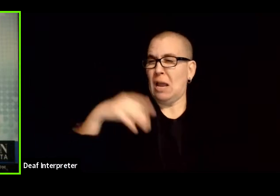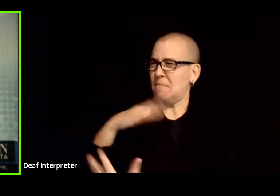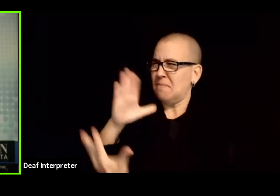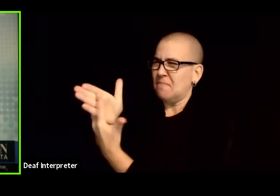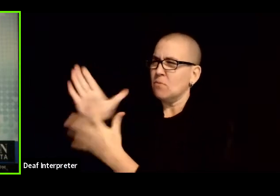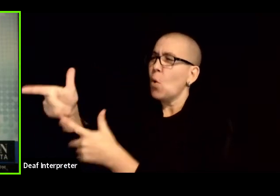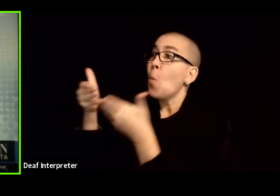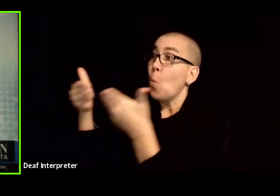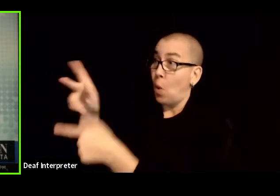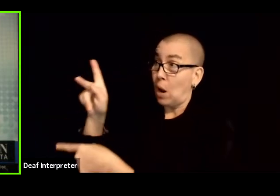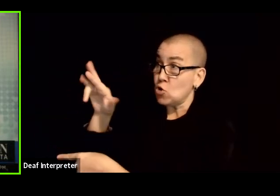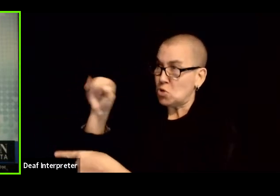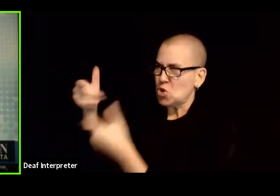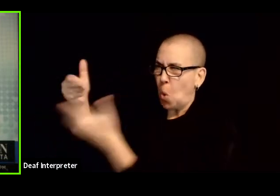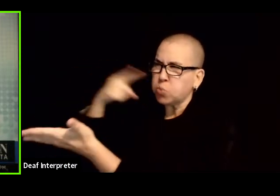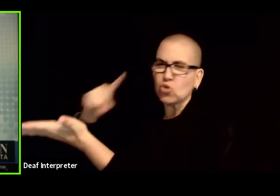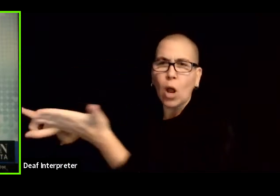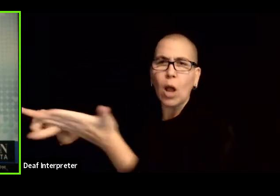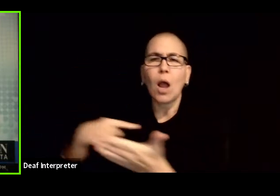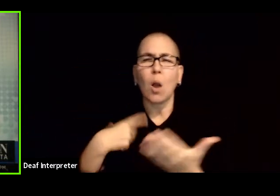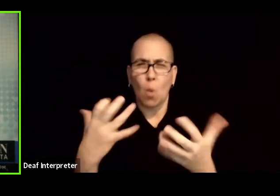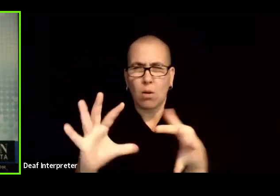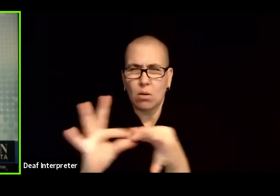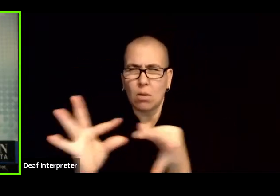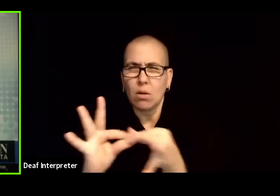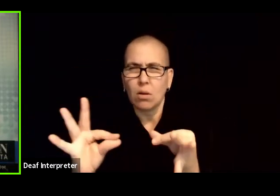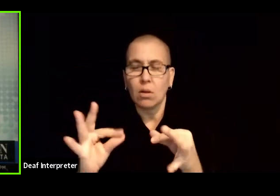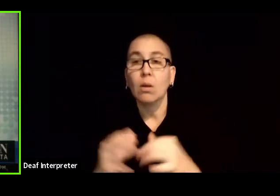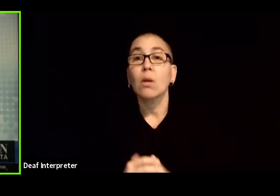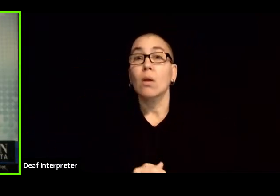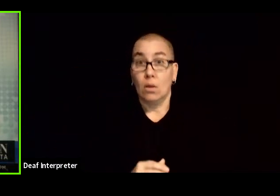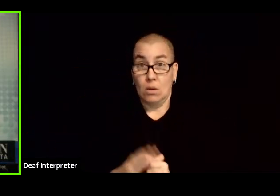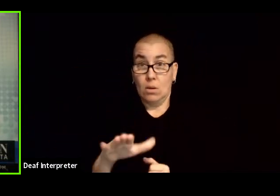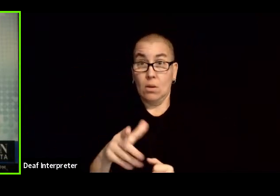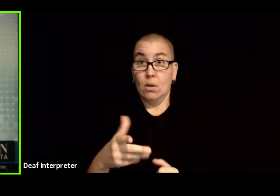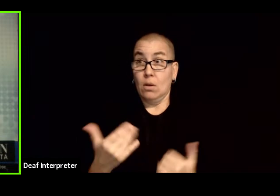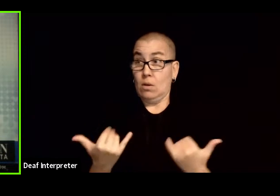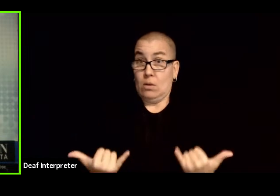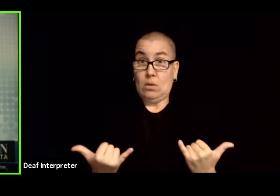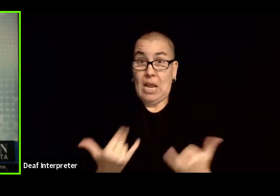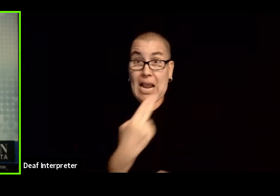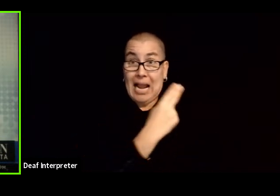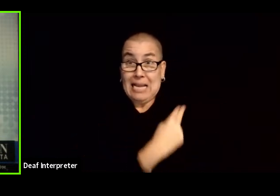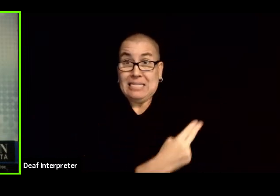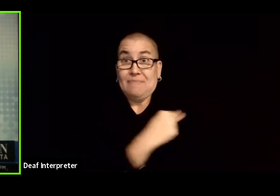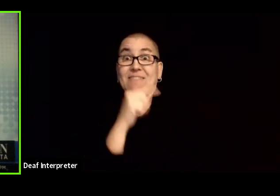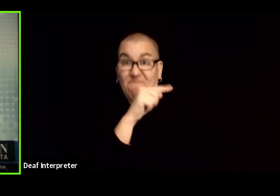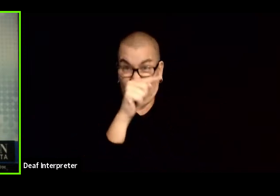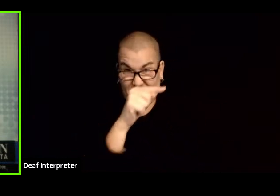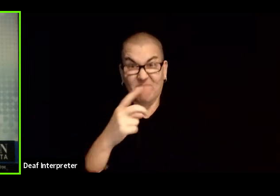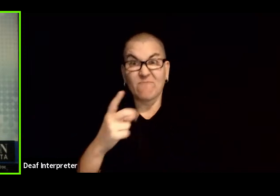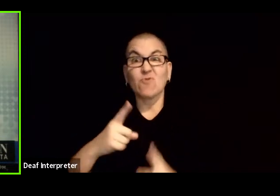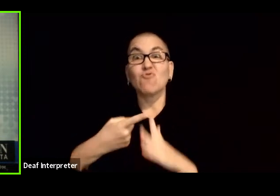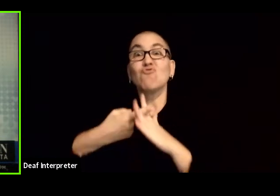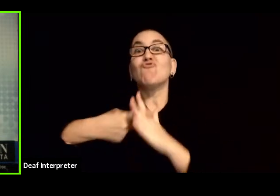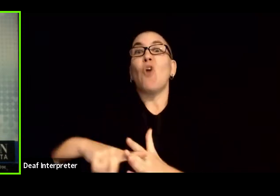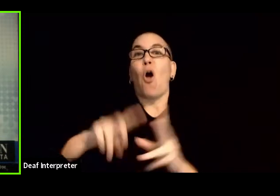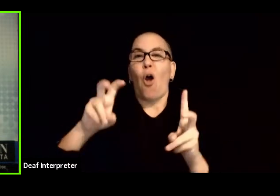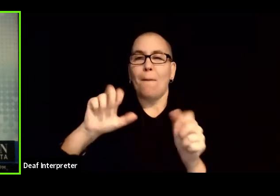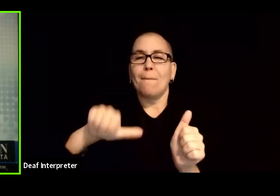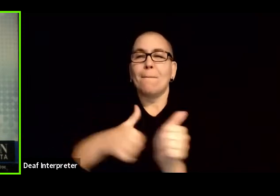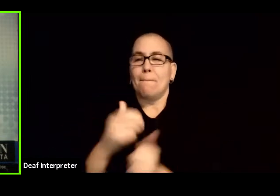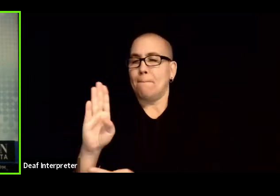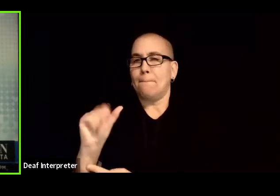hospitals moving into their surge capacity? Was that your question? Yes. And yeah, and we have heard reports of